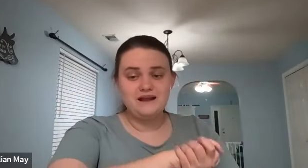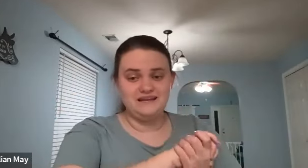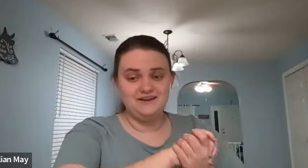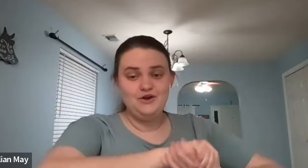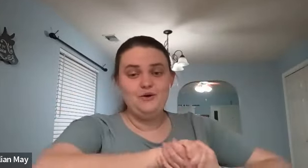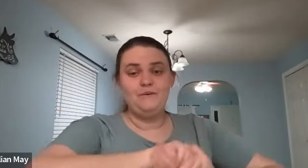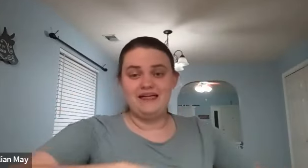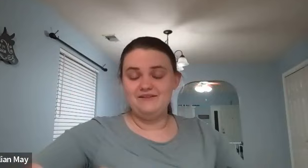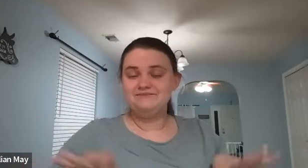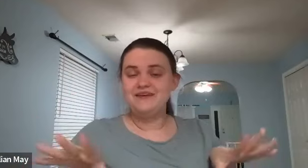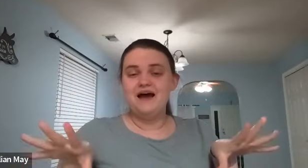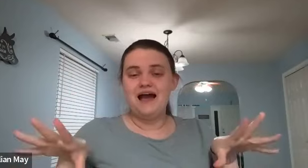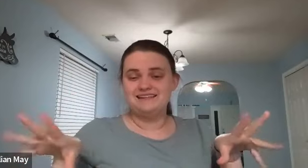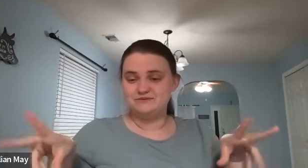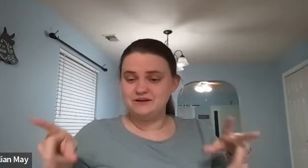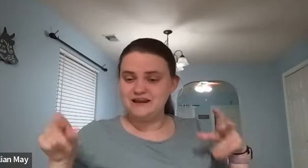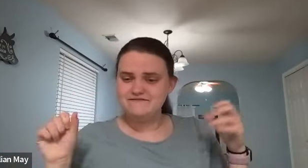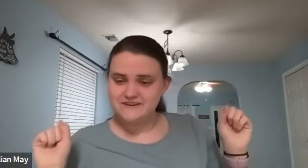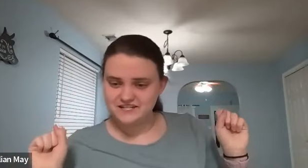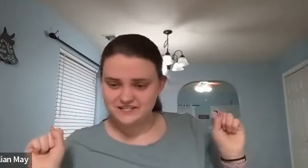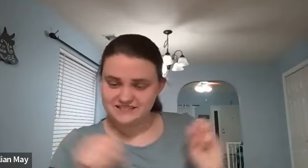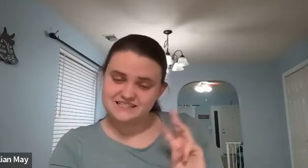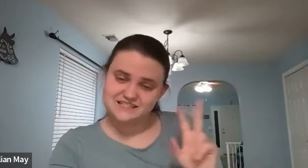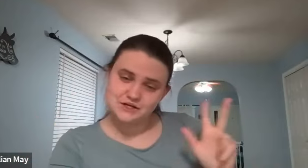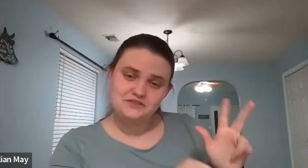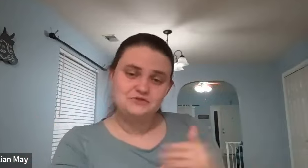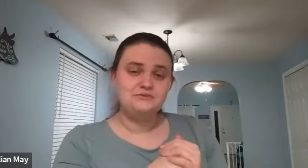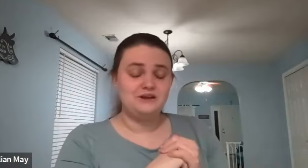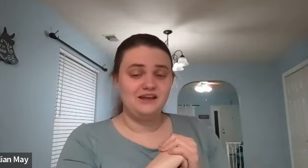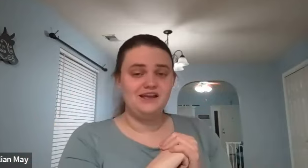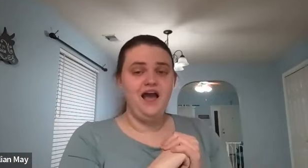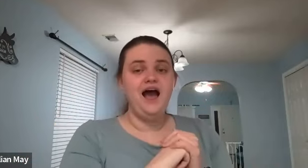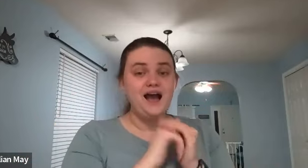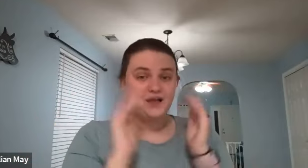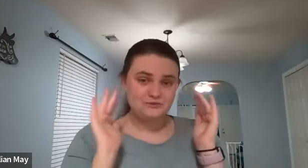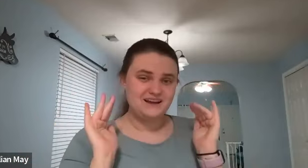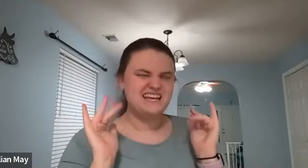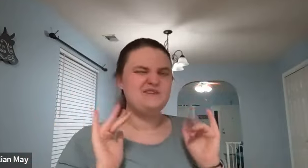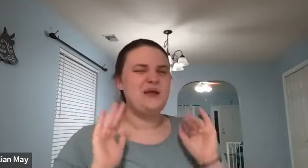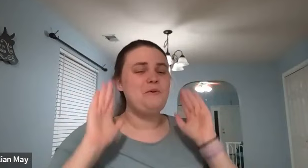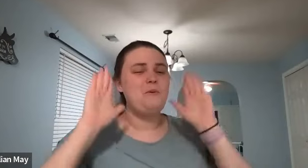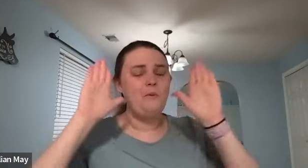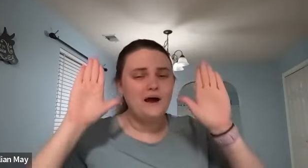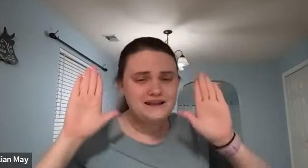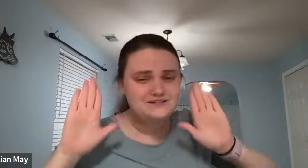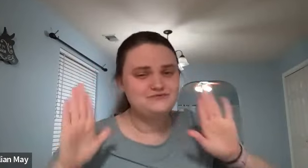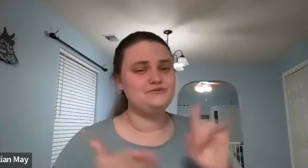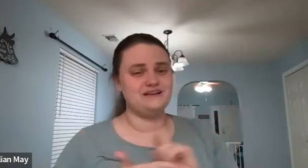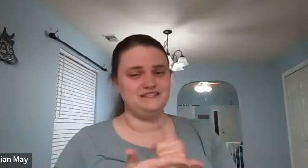alrighty. Well, I guess we are now finished because it's 6:33. I hope you guys have a wonderful rest of